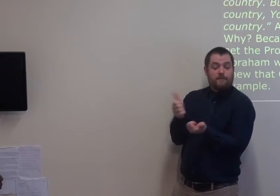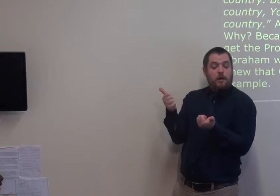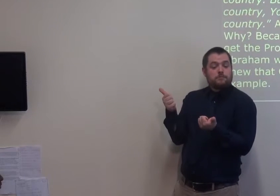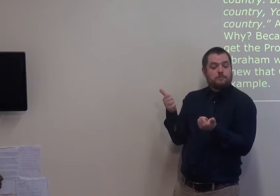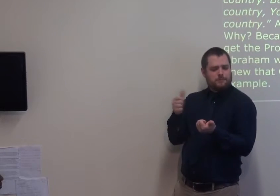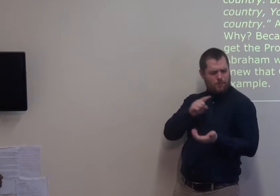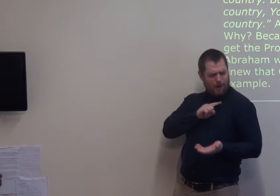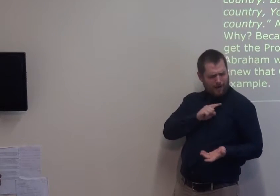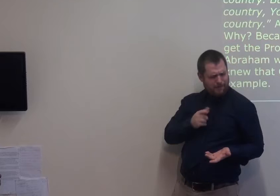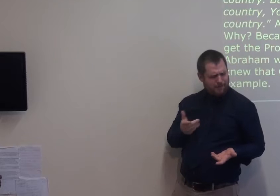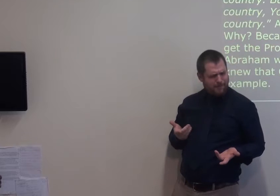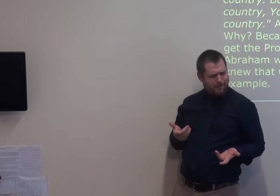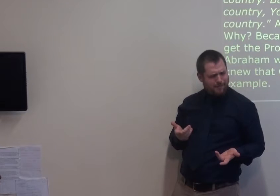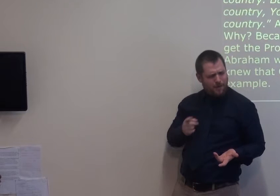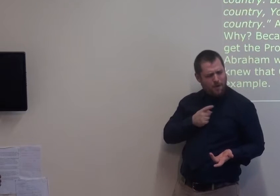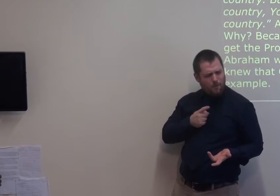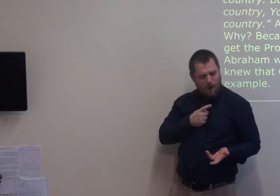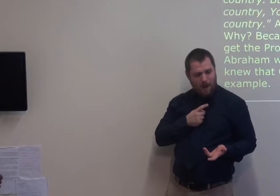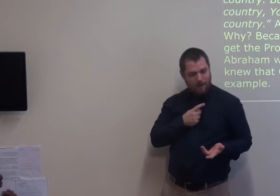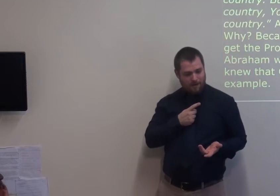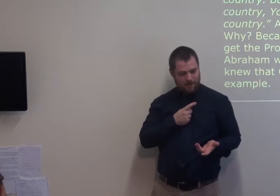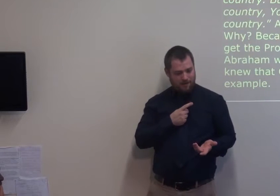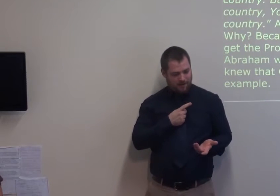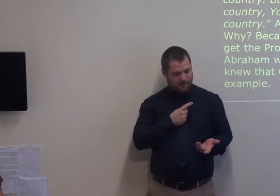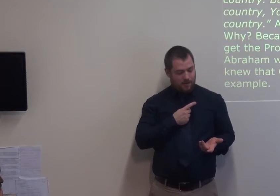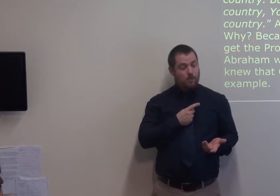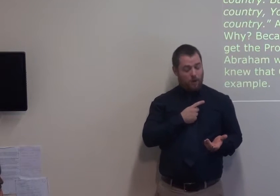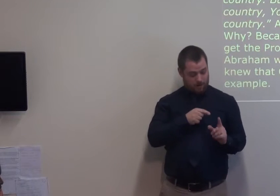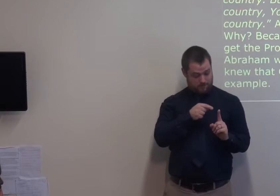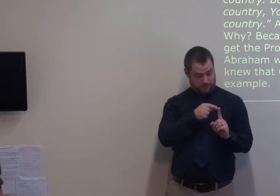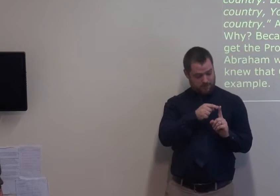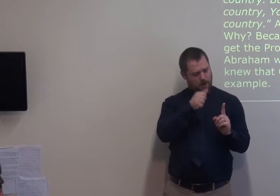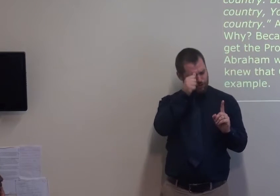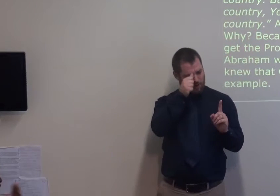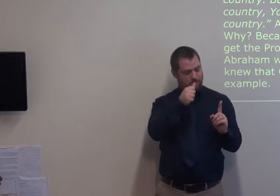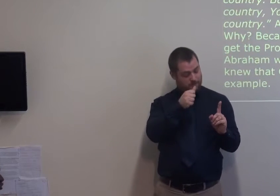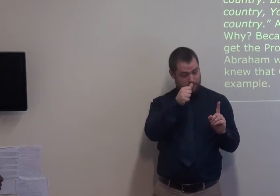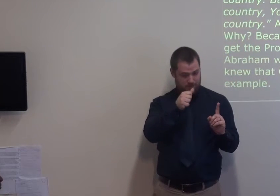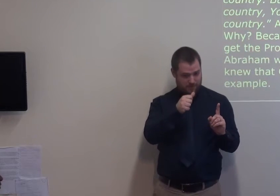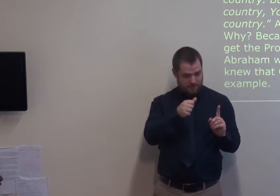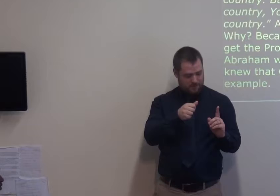Why? Because his children would get the promised land. Oh no, because his children would get the promised land.